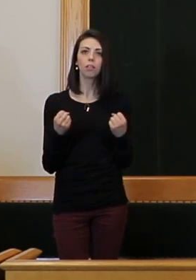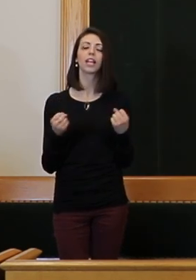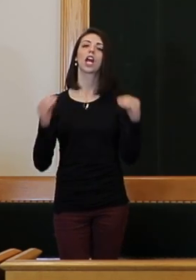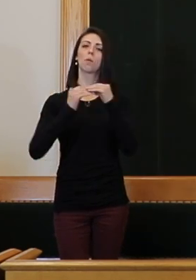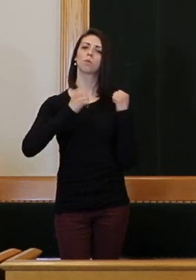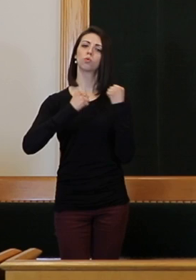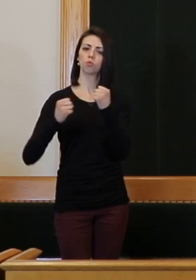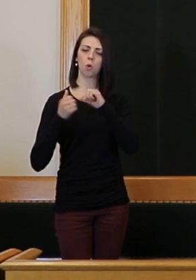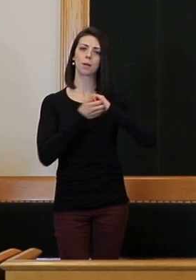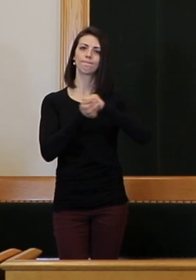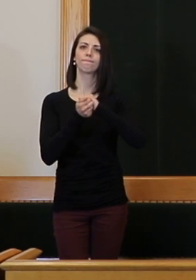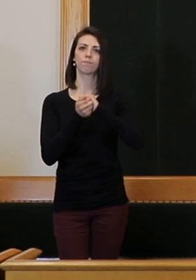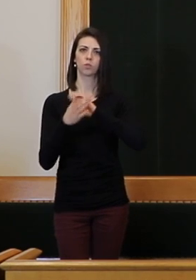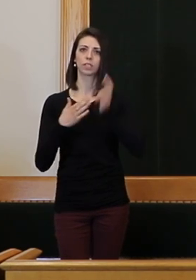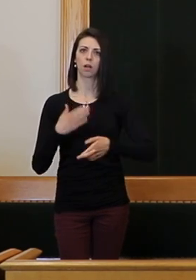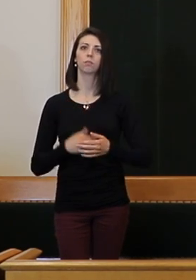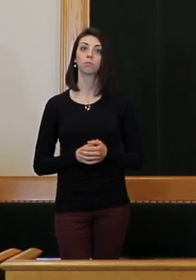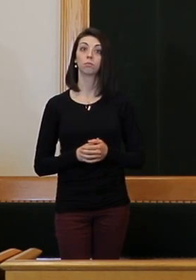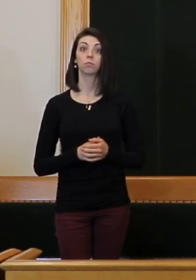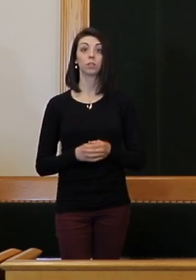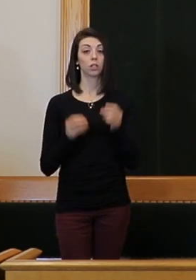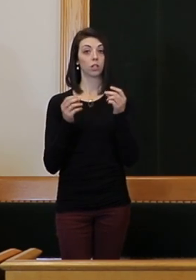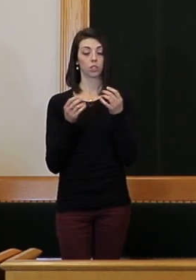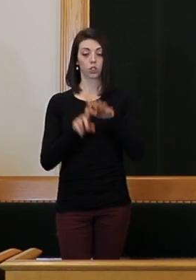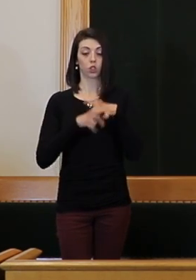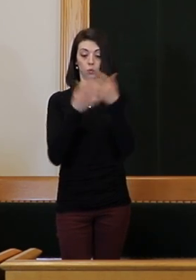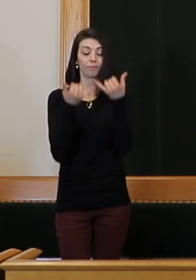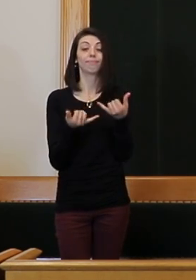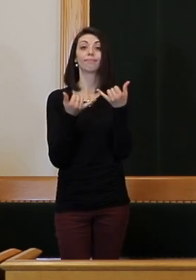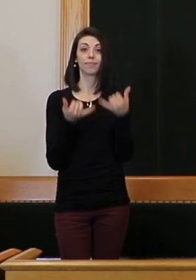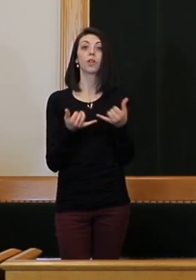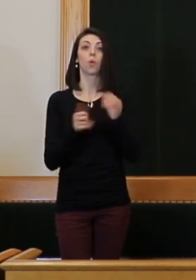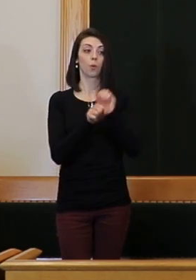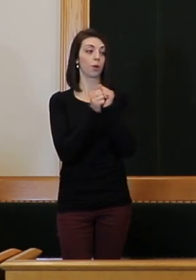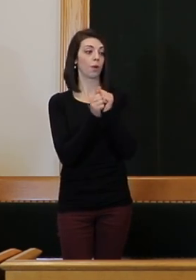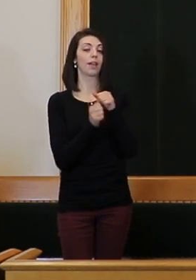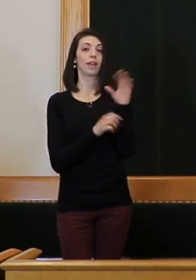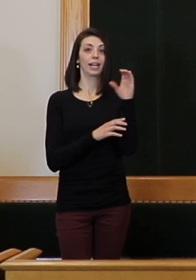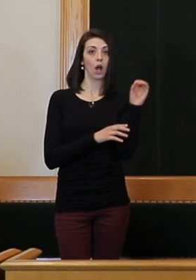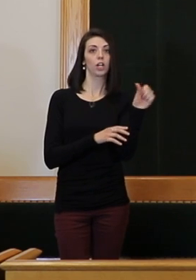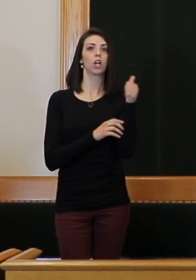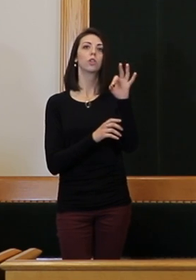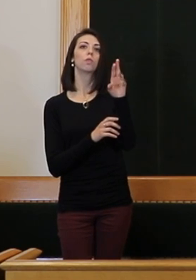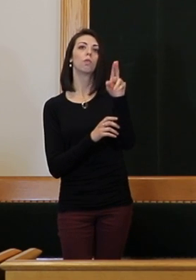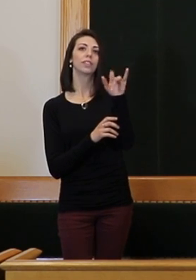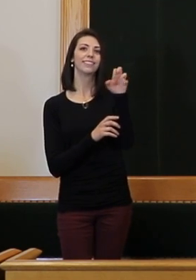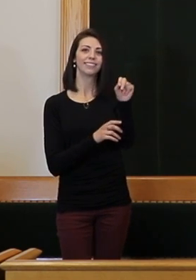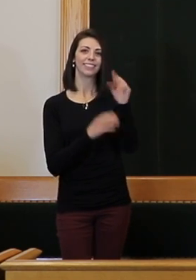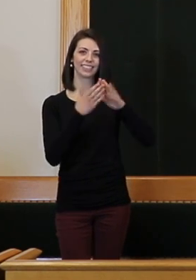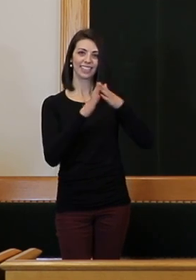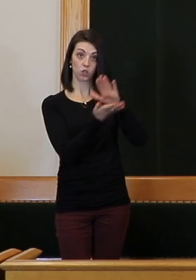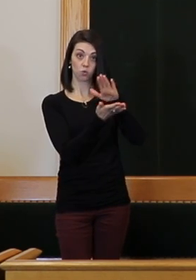as a result. Effective immediately, in collaboration with the county and Fulton City School Districts, all